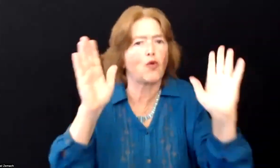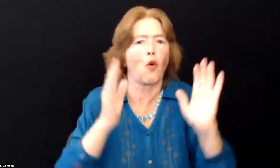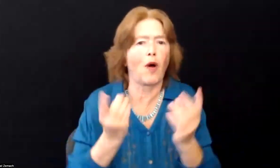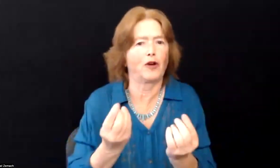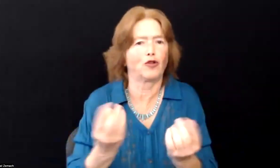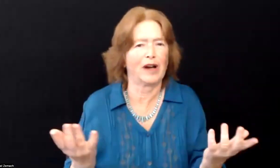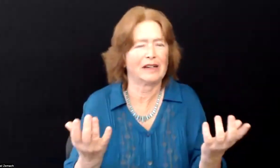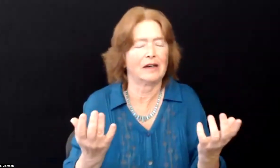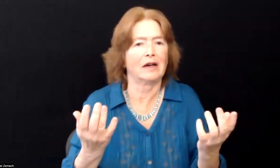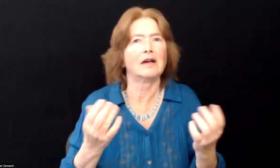know.